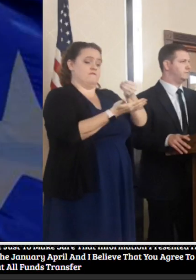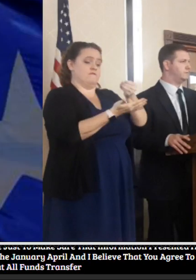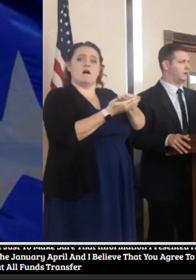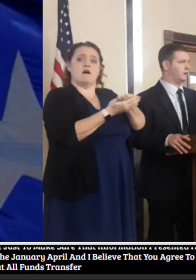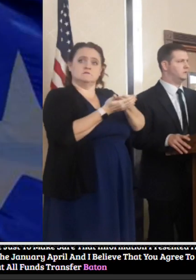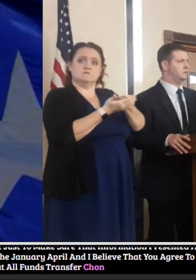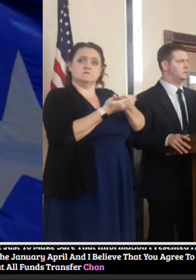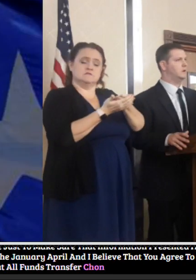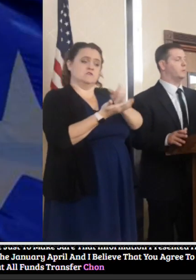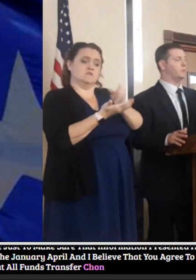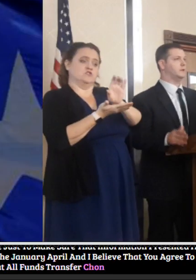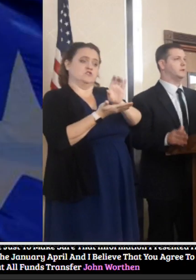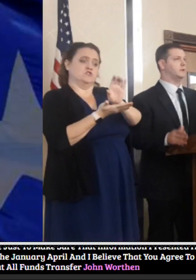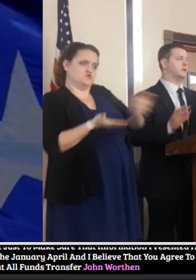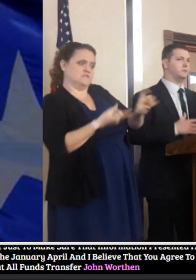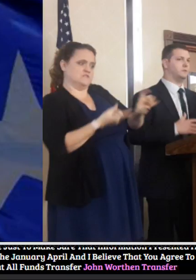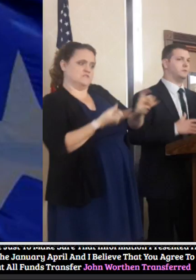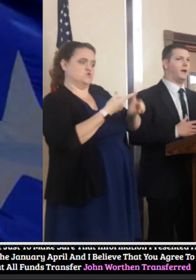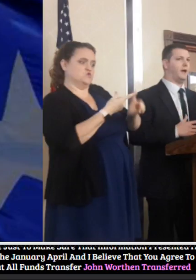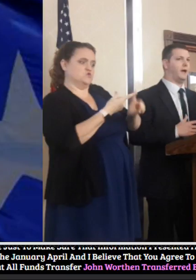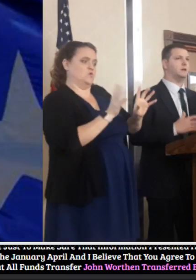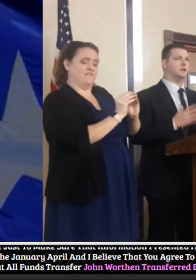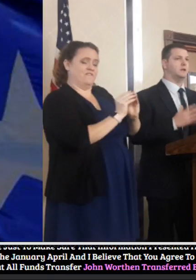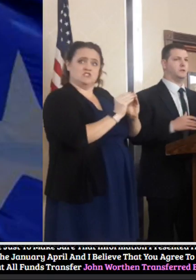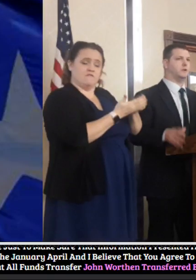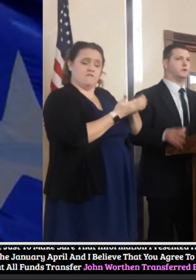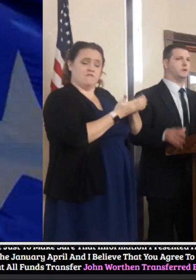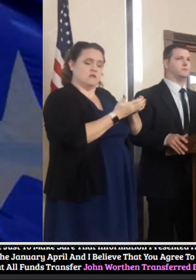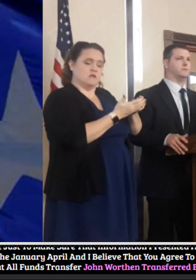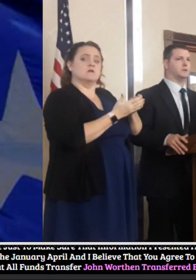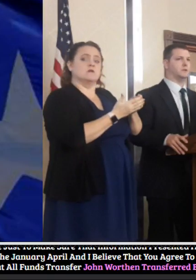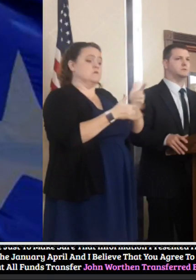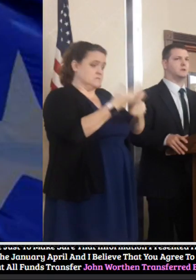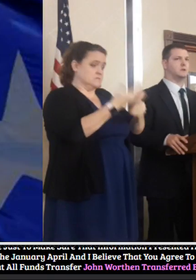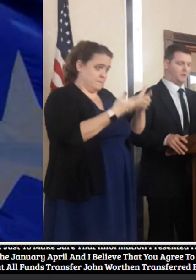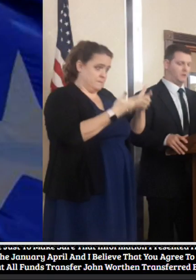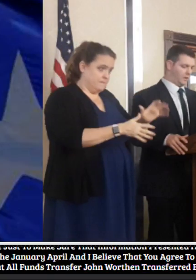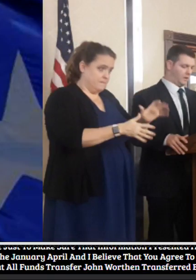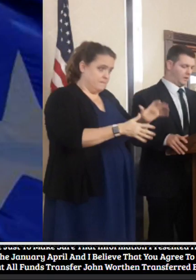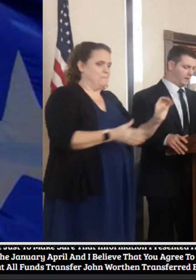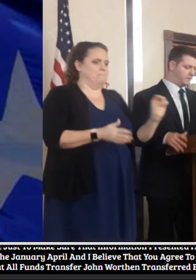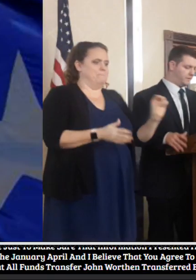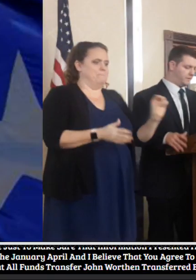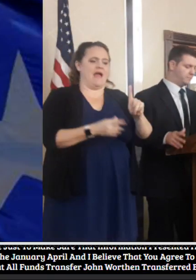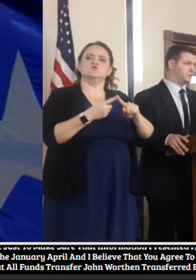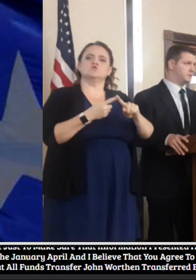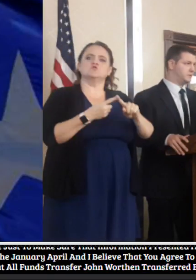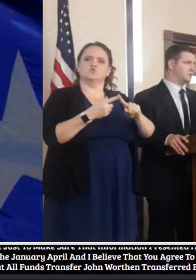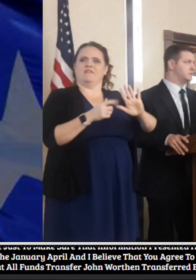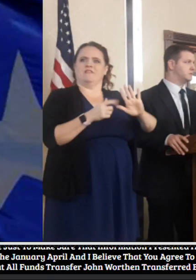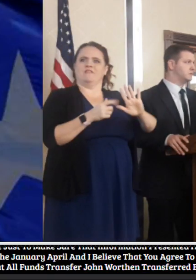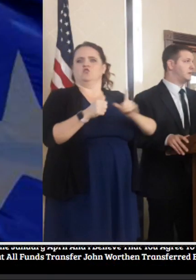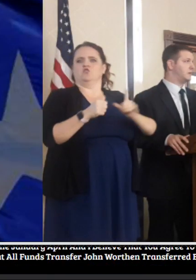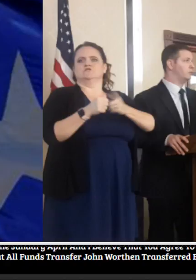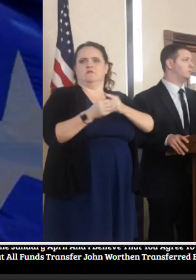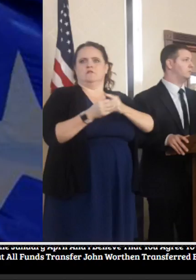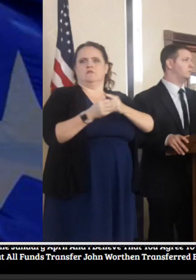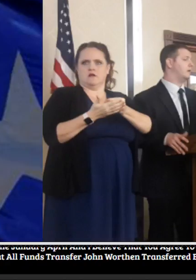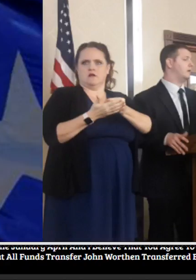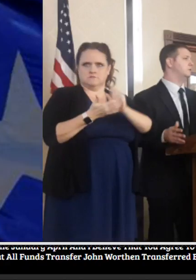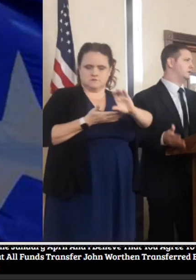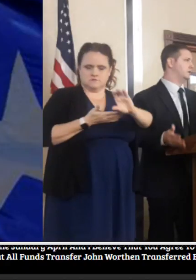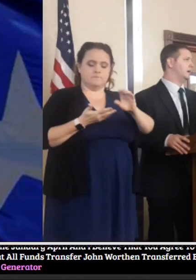fund were then transferred back to the original funds. The third procedure was to sample